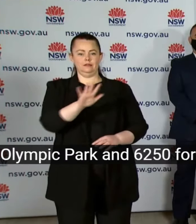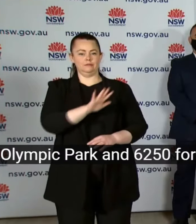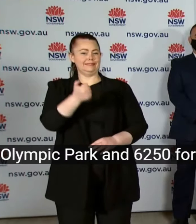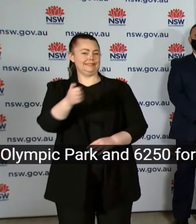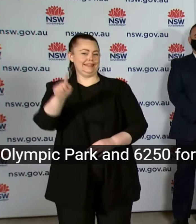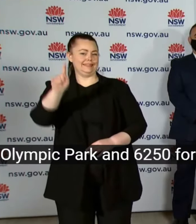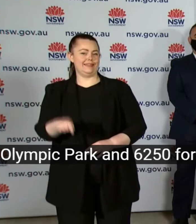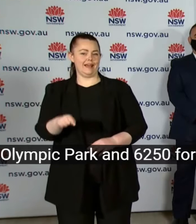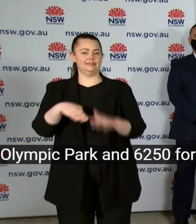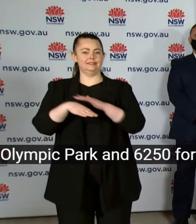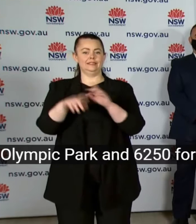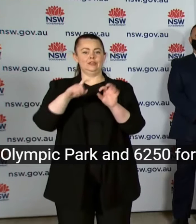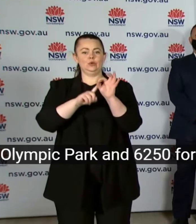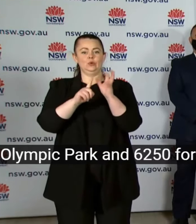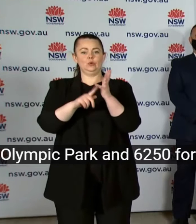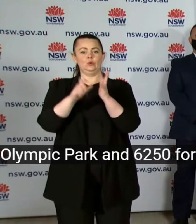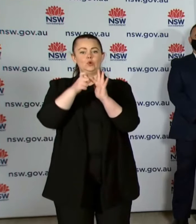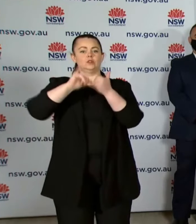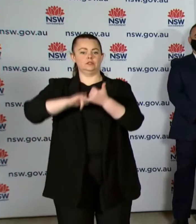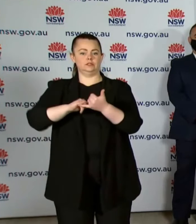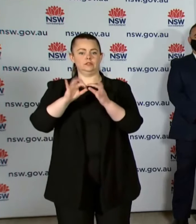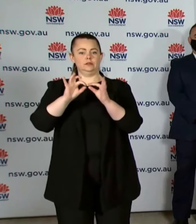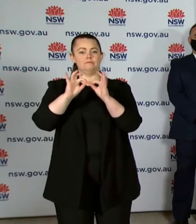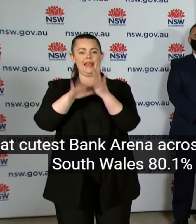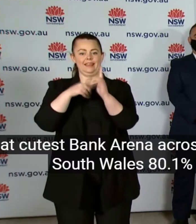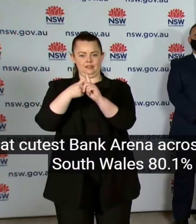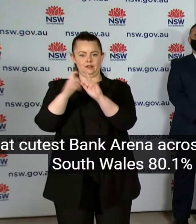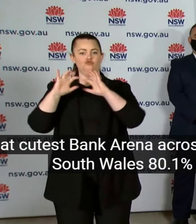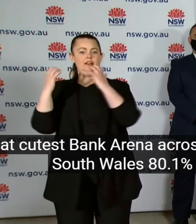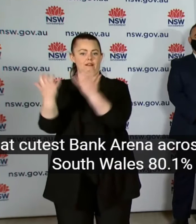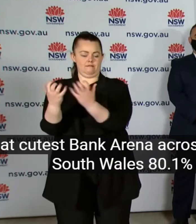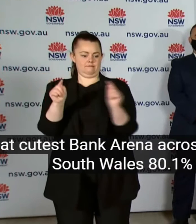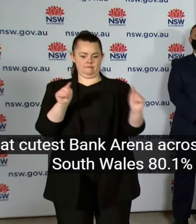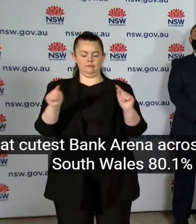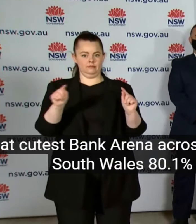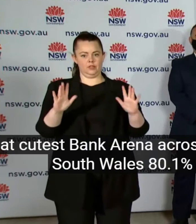6,254 at Kudos Bank Arena. Across New South Wales,